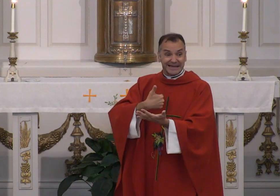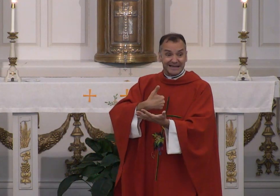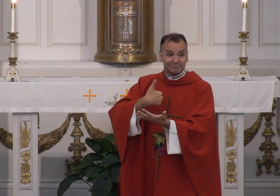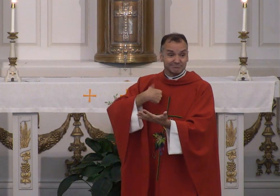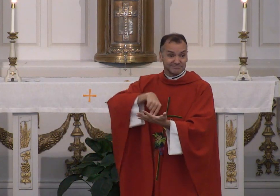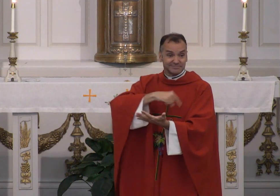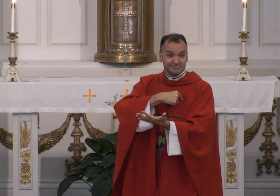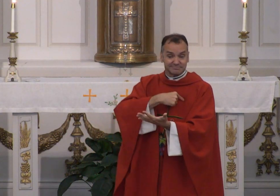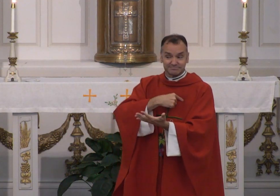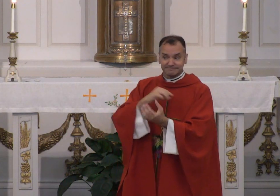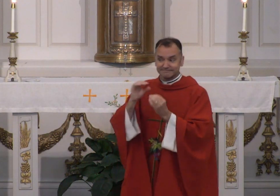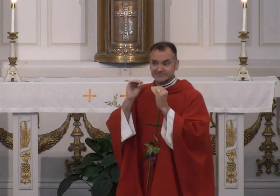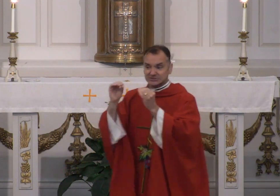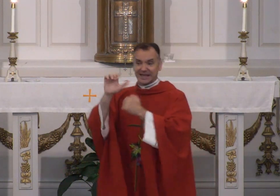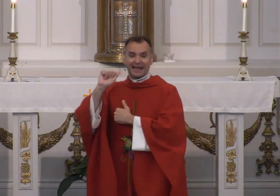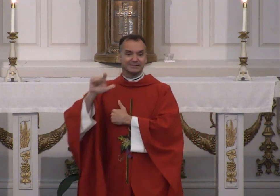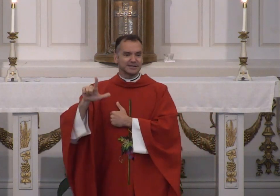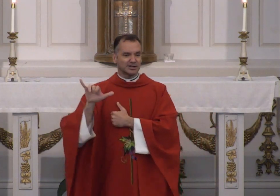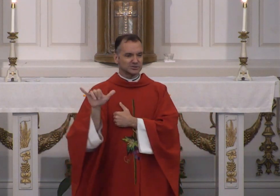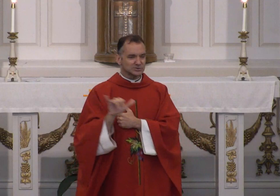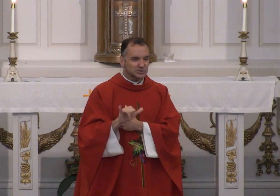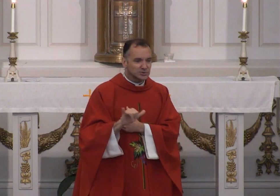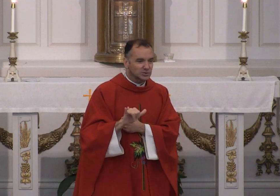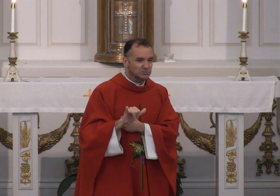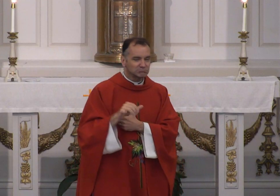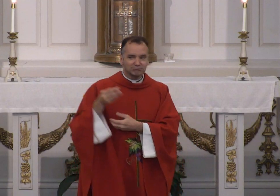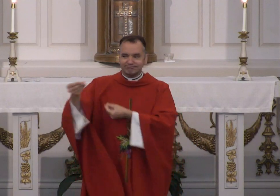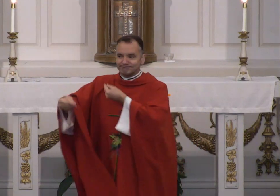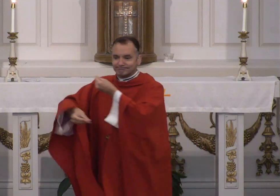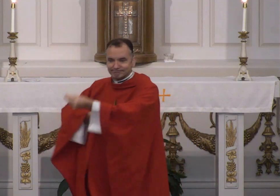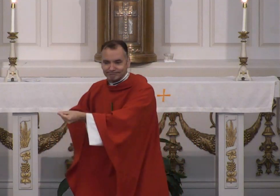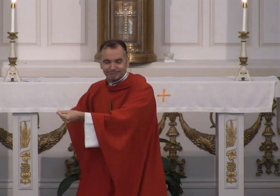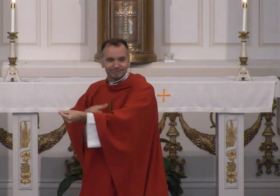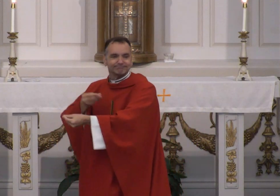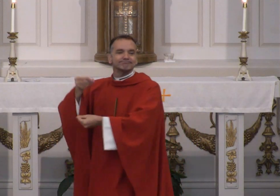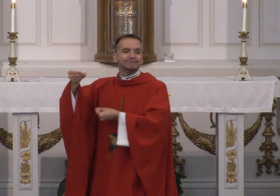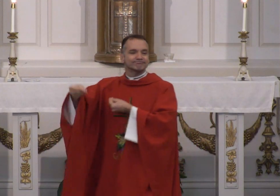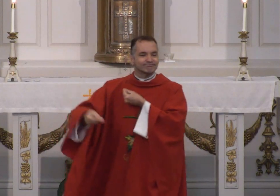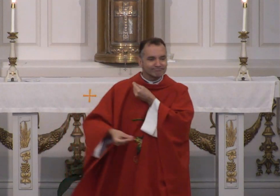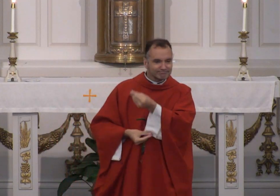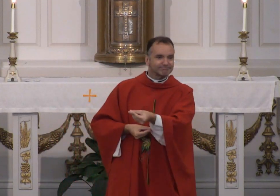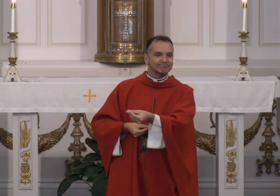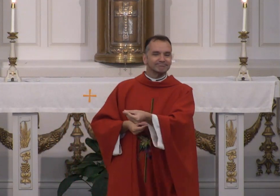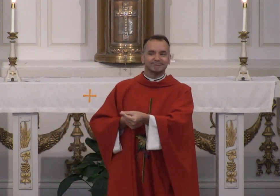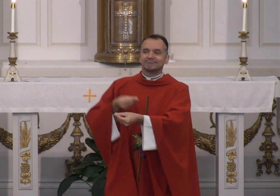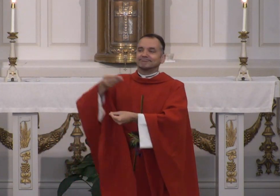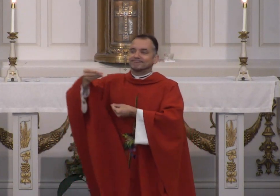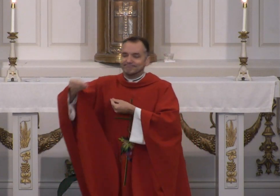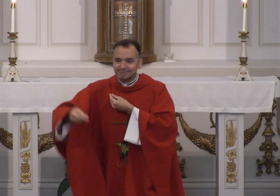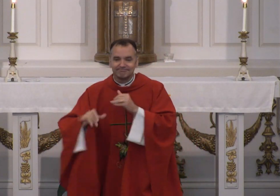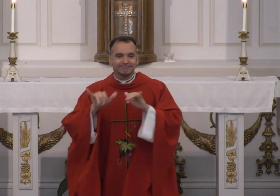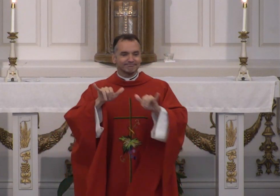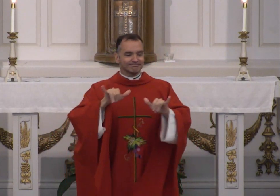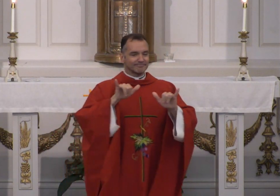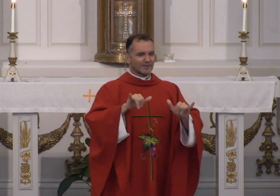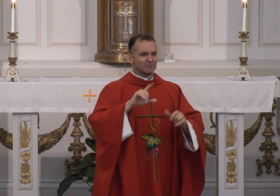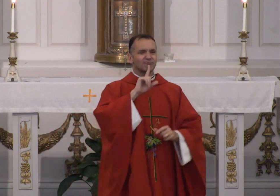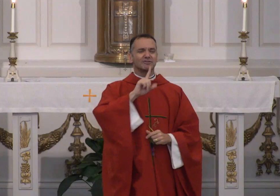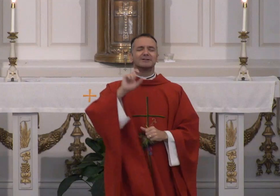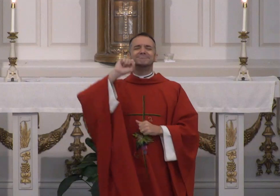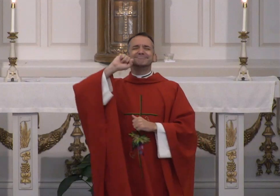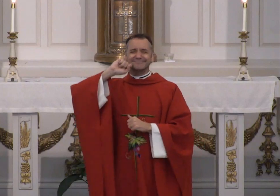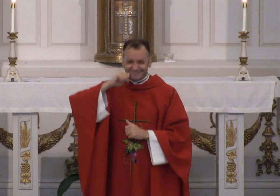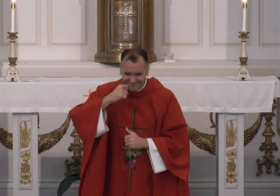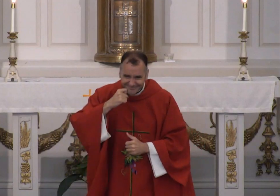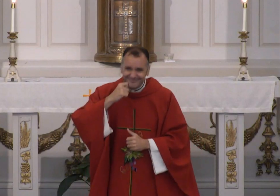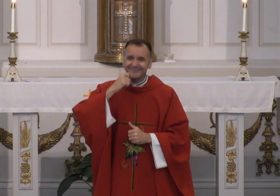language than we do here in America. But we tried to communicate the best we could, and we exchanged signs, and we taught each